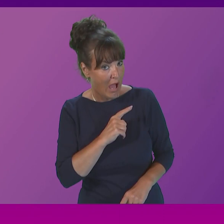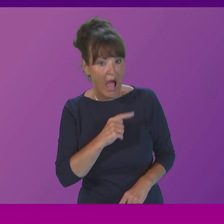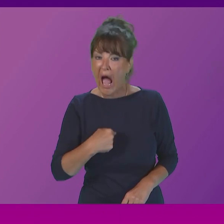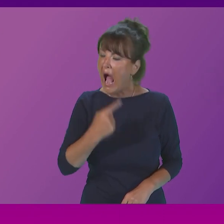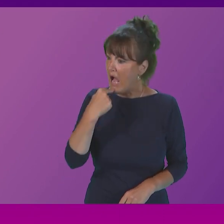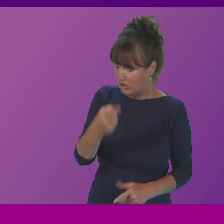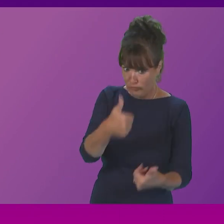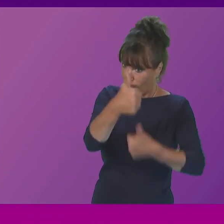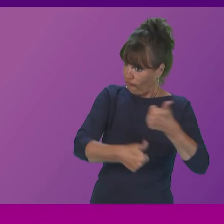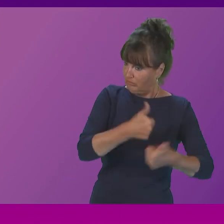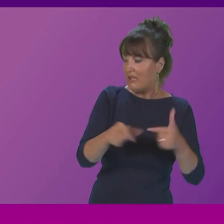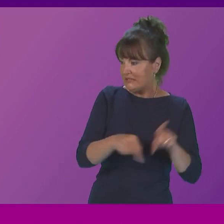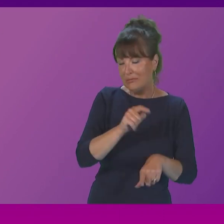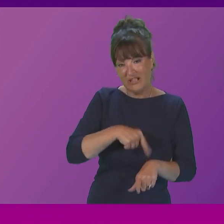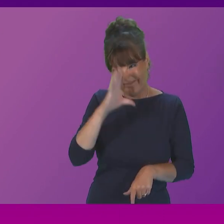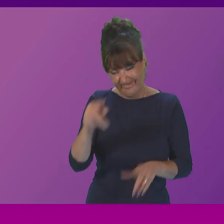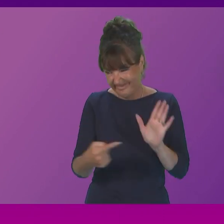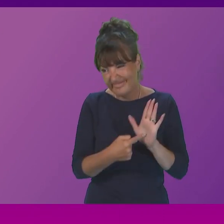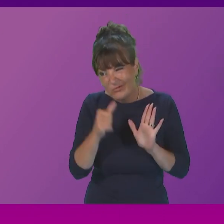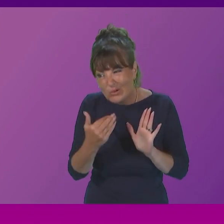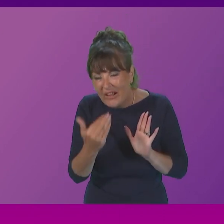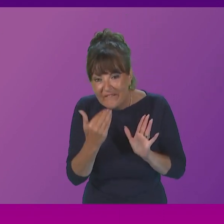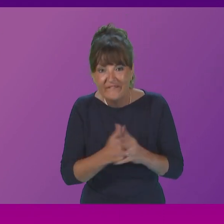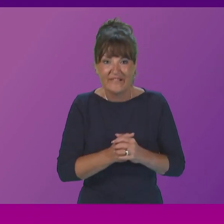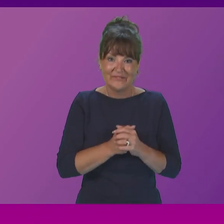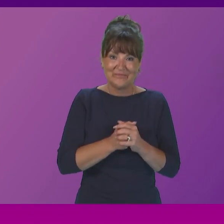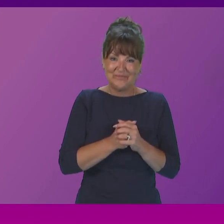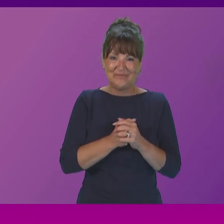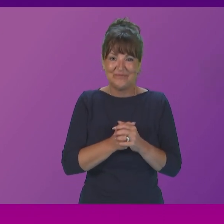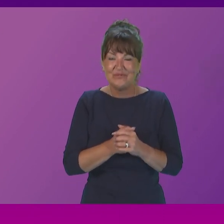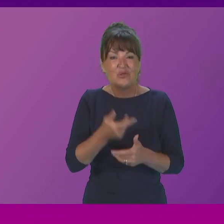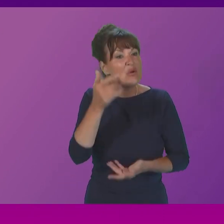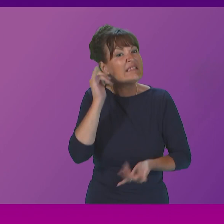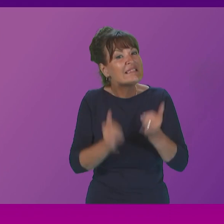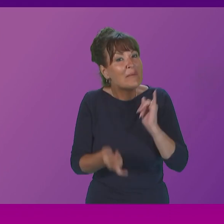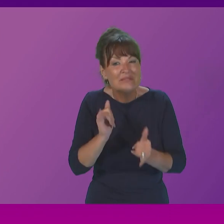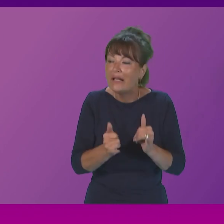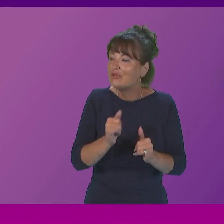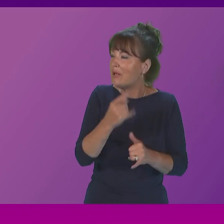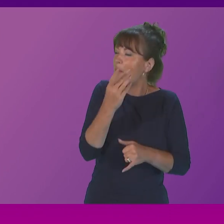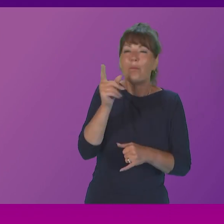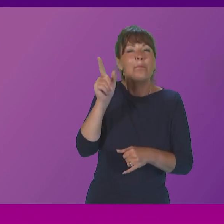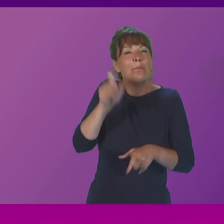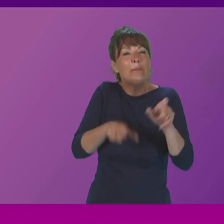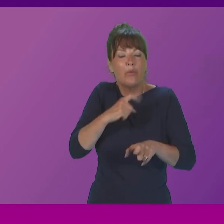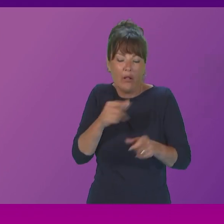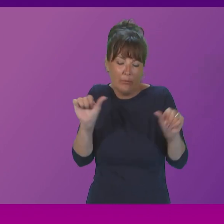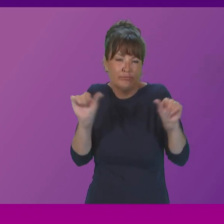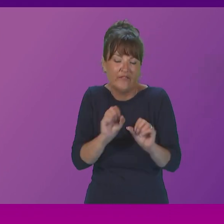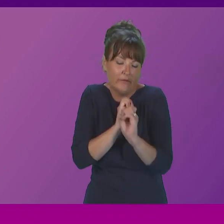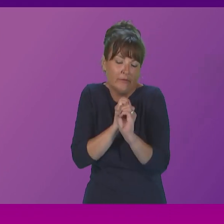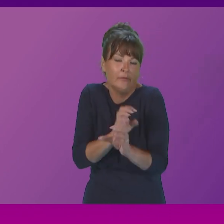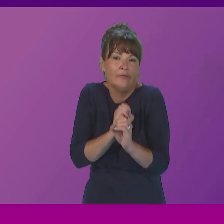cynical. So the 30-second sound clip doesn't work quite as well with me when I want to be a little bit more nuanced about the reality for women